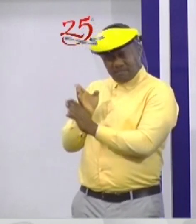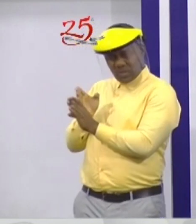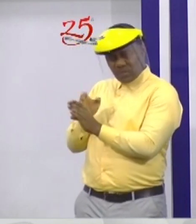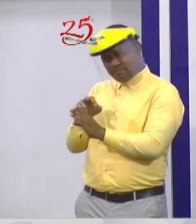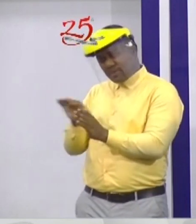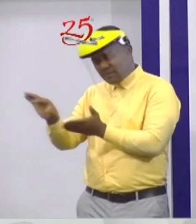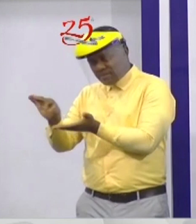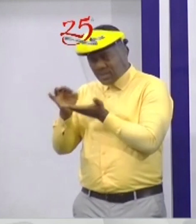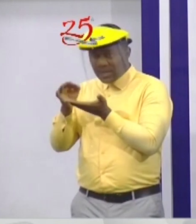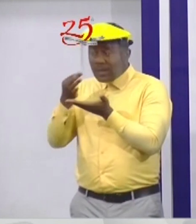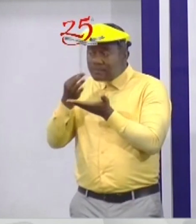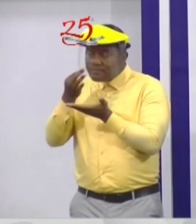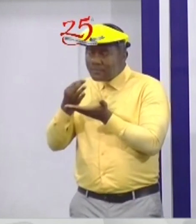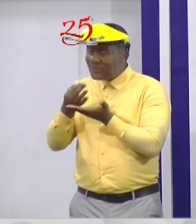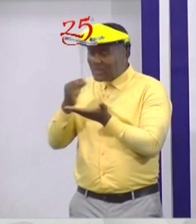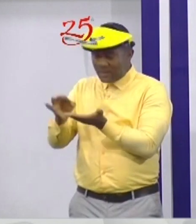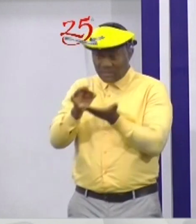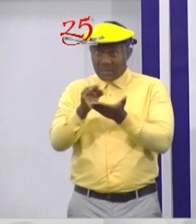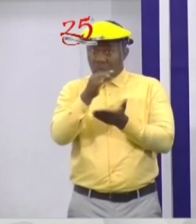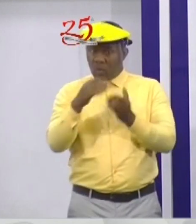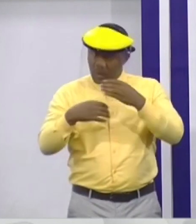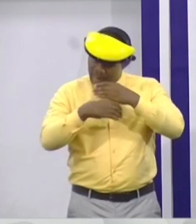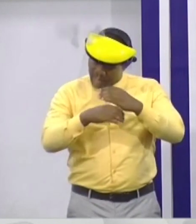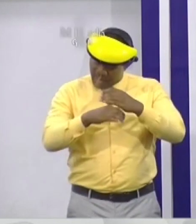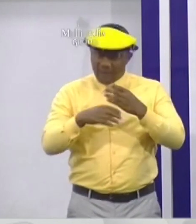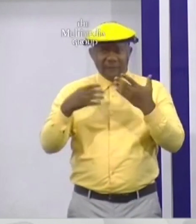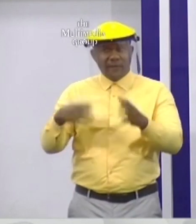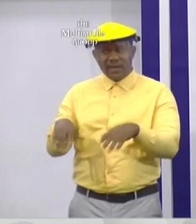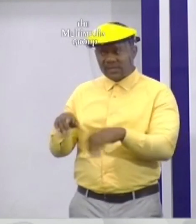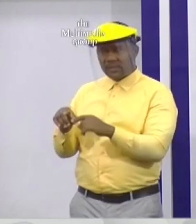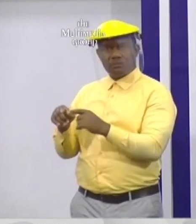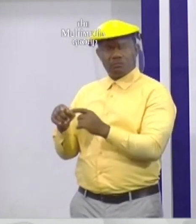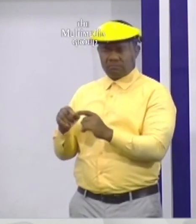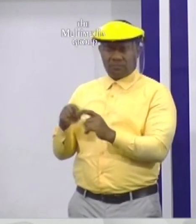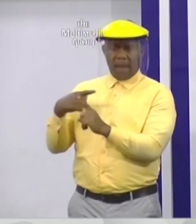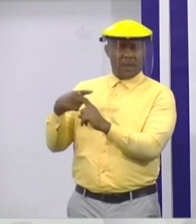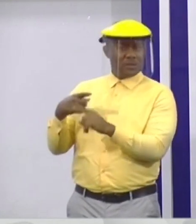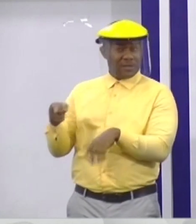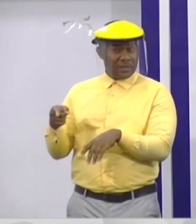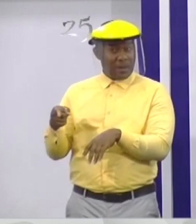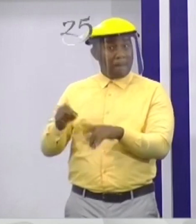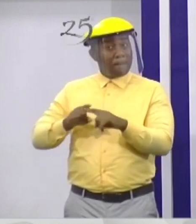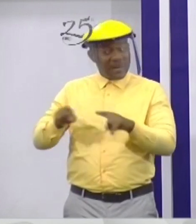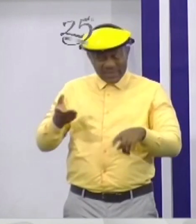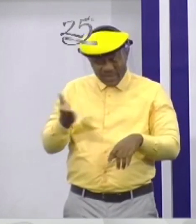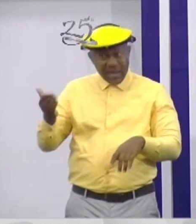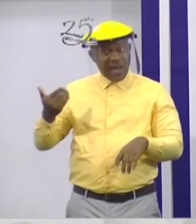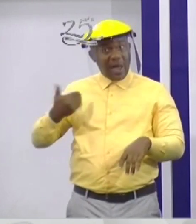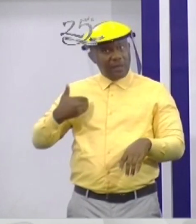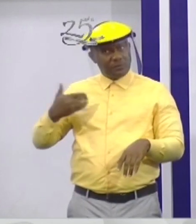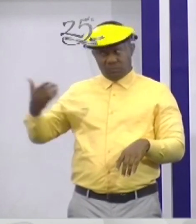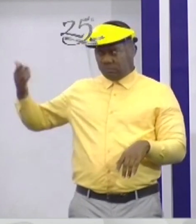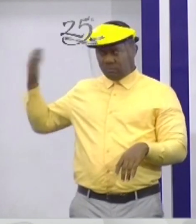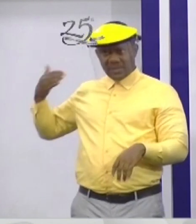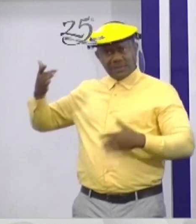taken, sent to the lab, and then came out to be positive. These people had other severe health